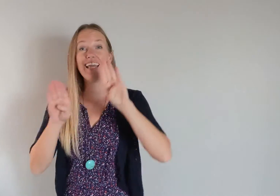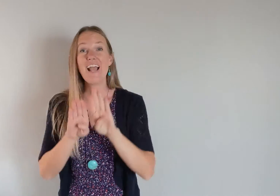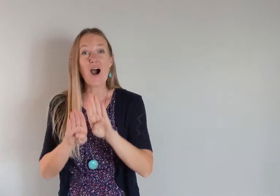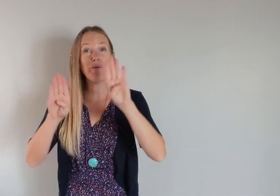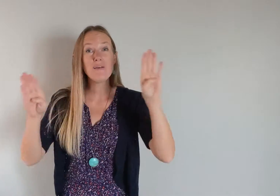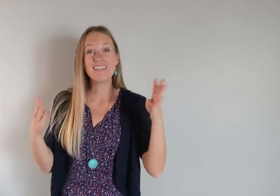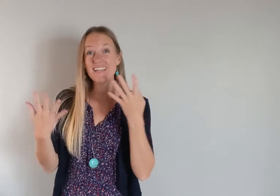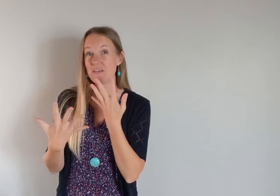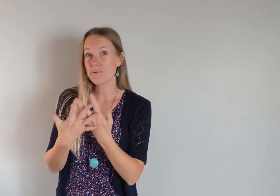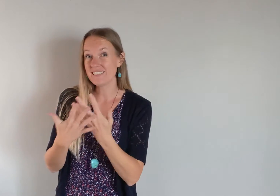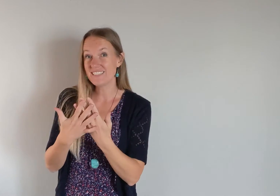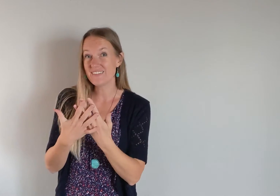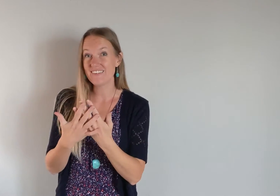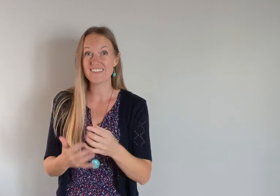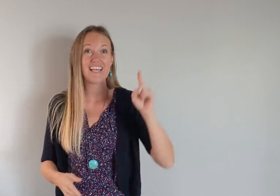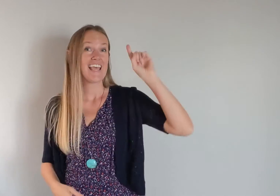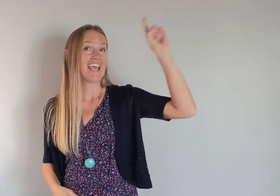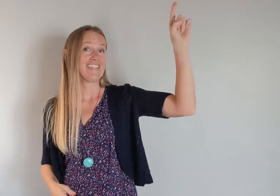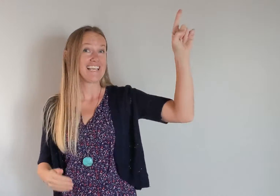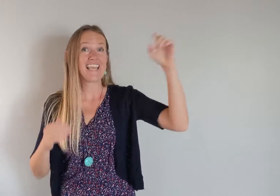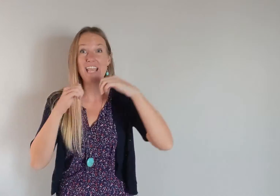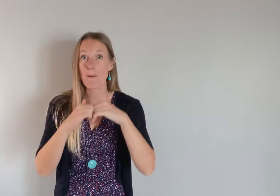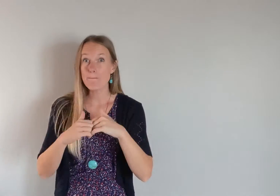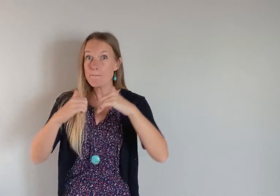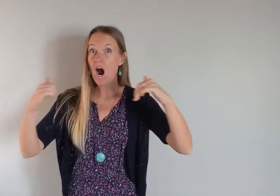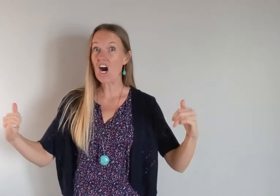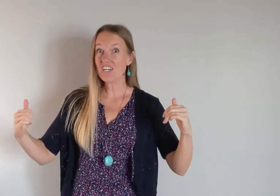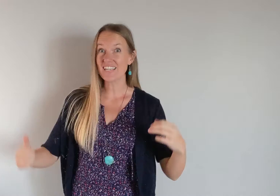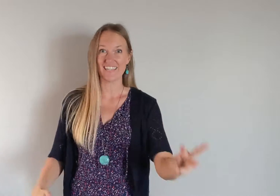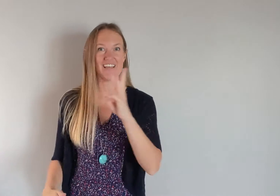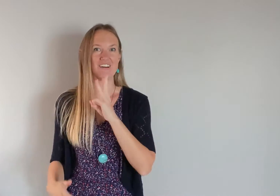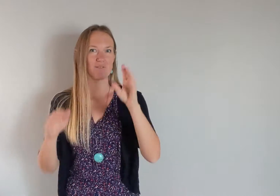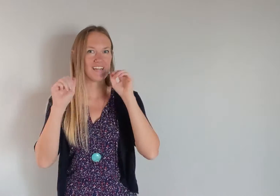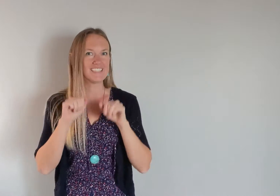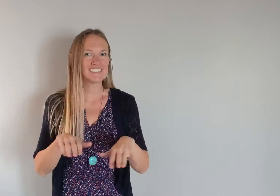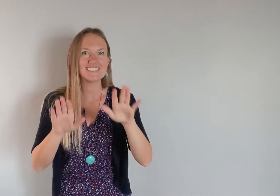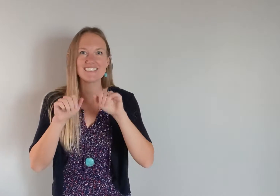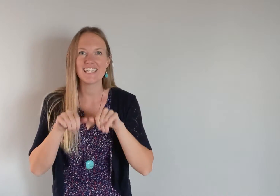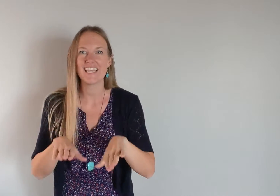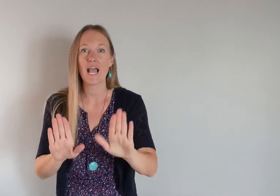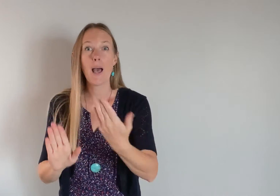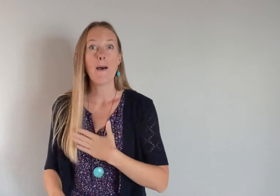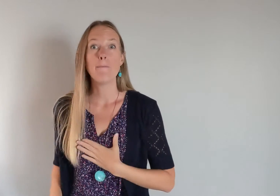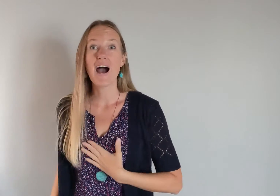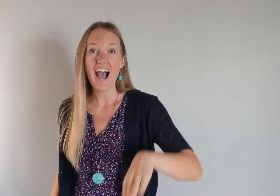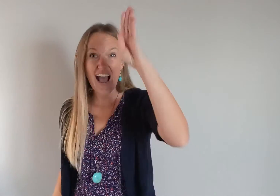he opened the prison doors and he parted the raging sea.